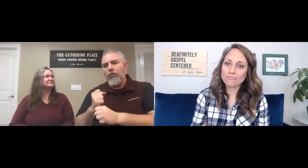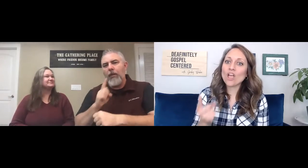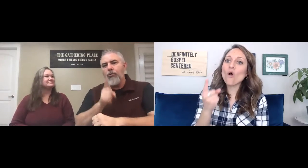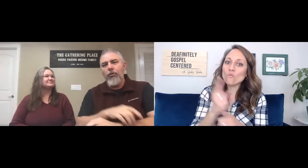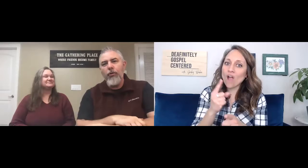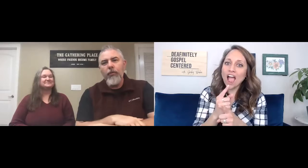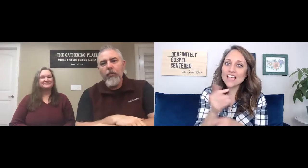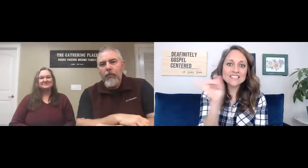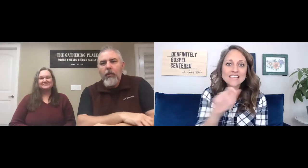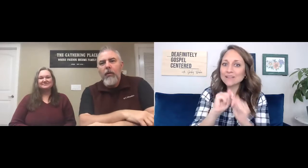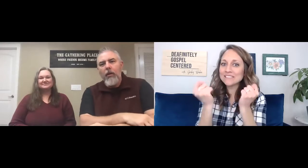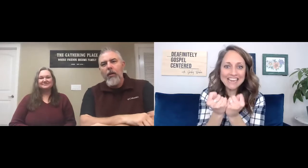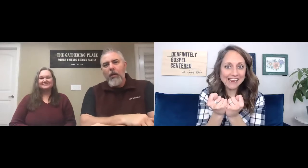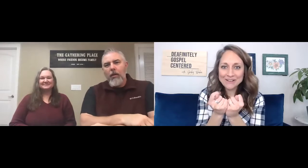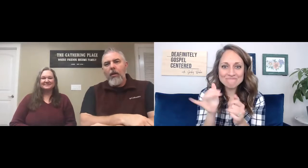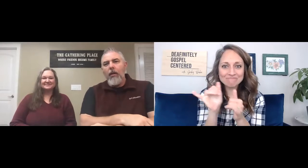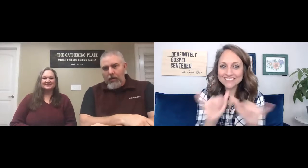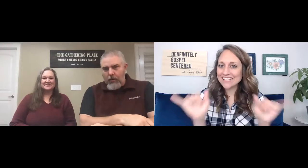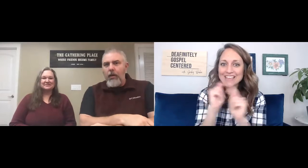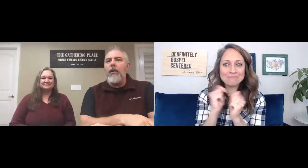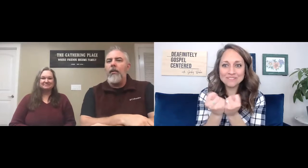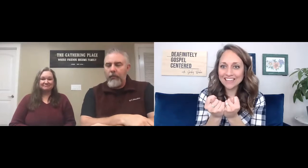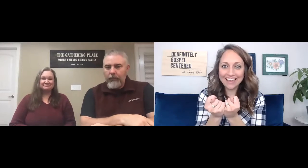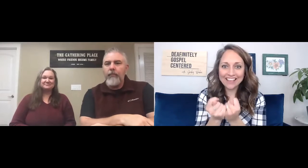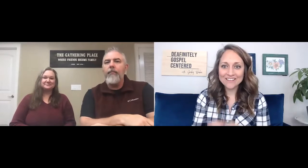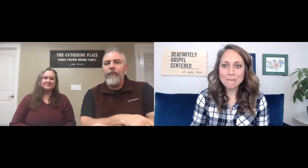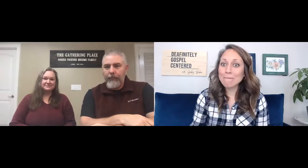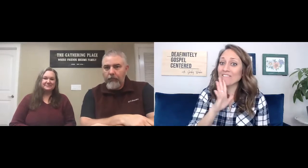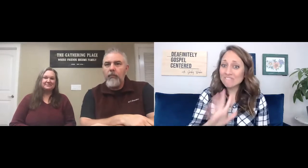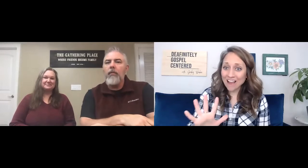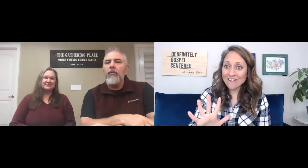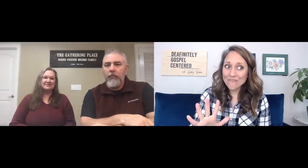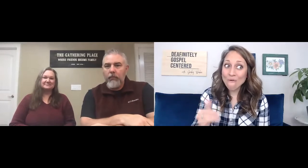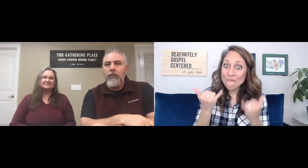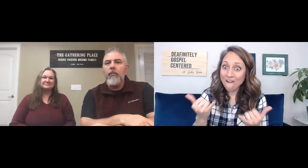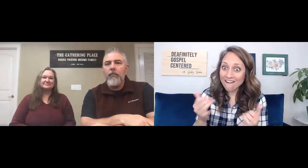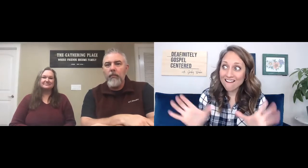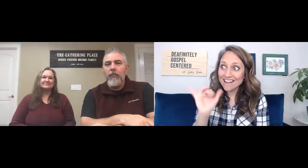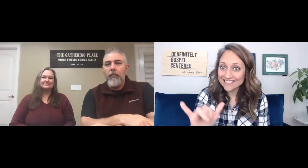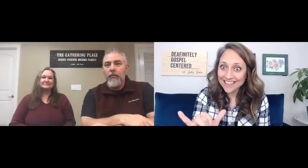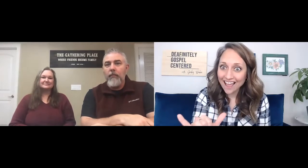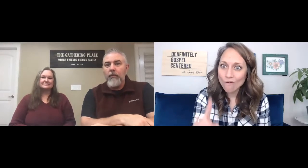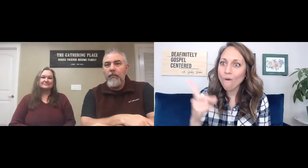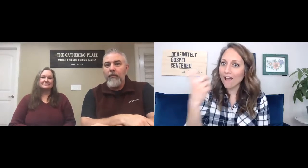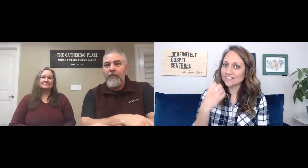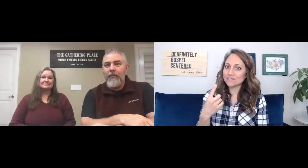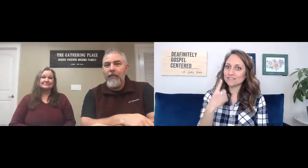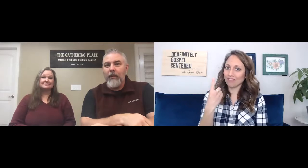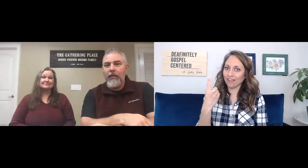It makes sure that we're on the same page. That's right. Same team. My 5-year-old, he's doing that right now to me.